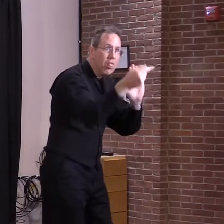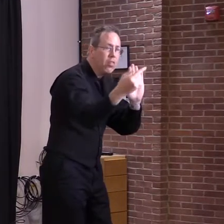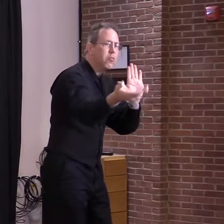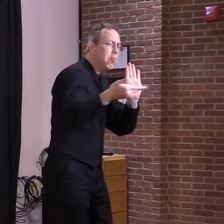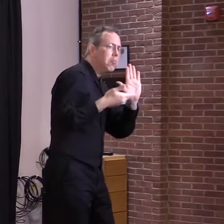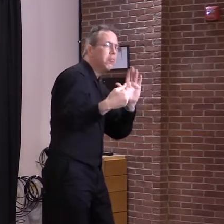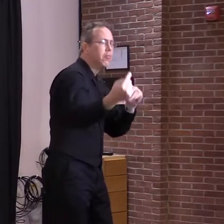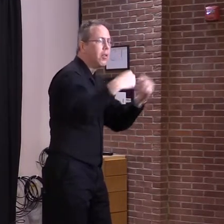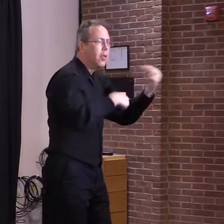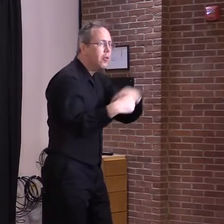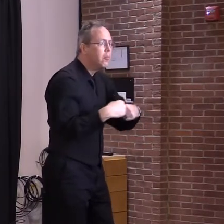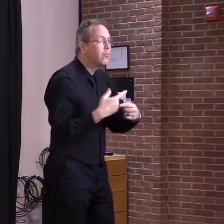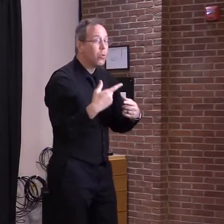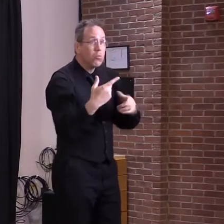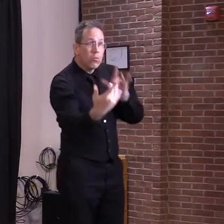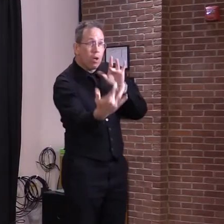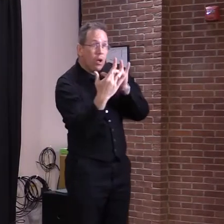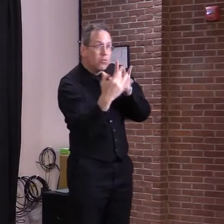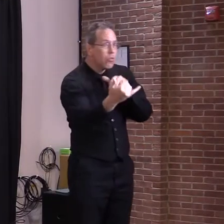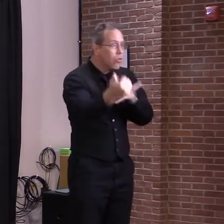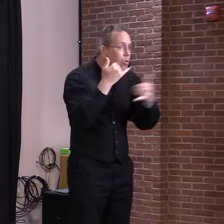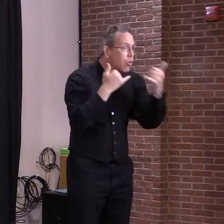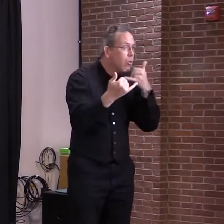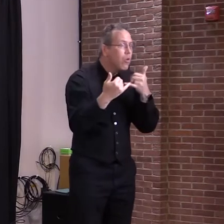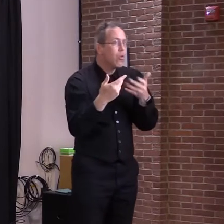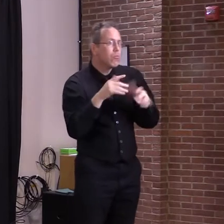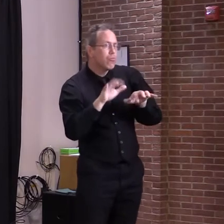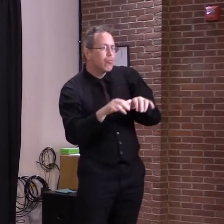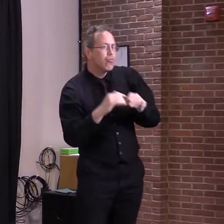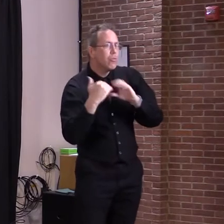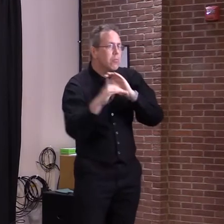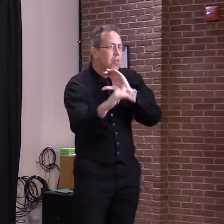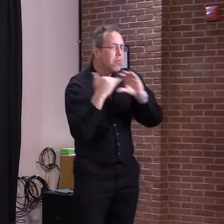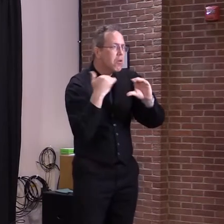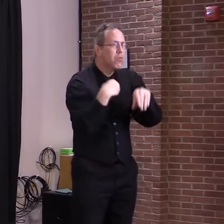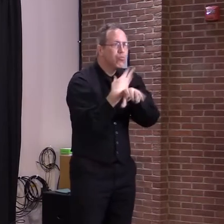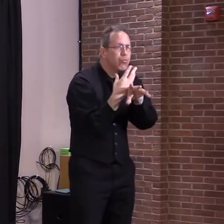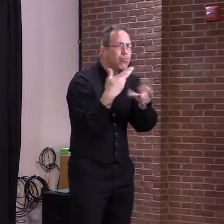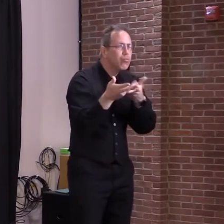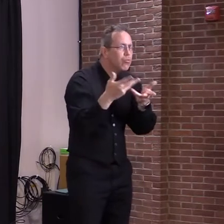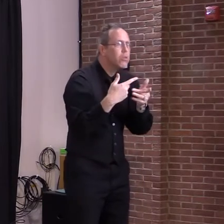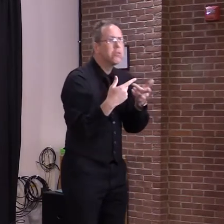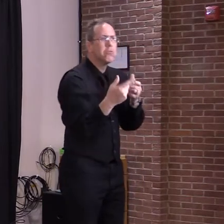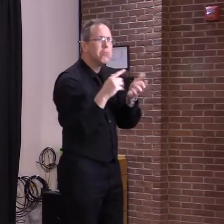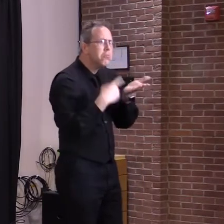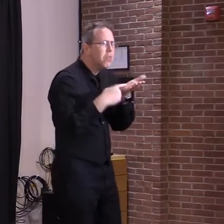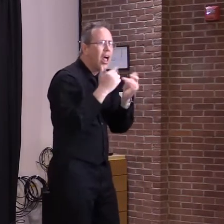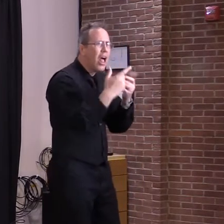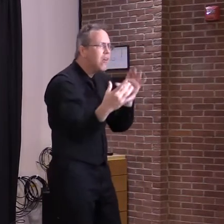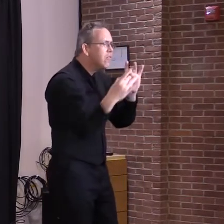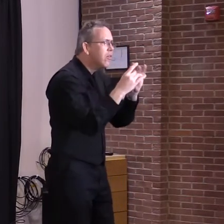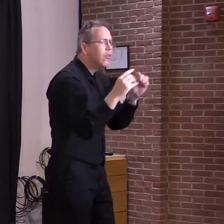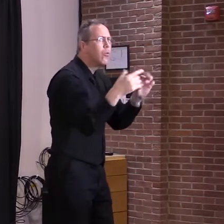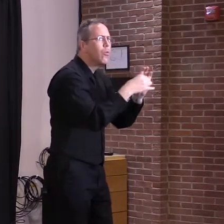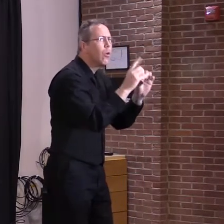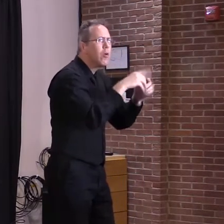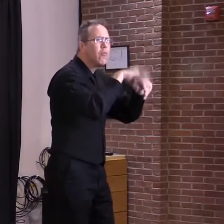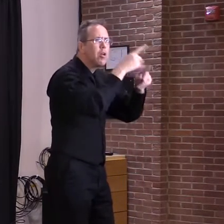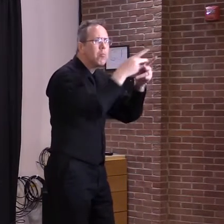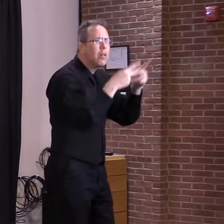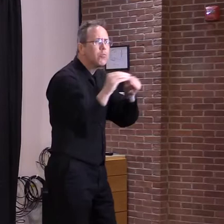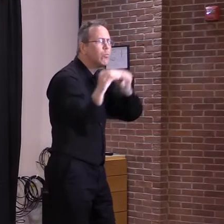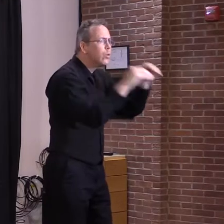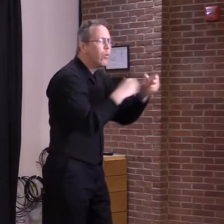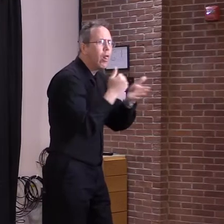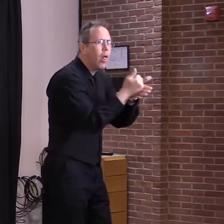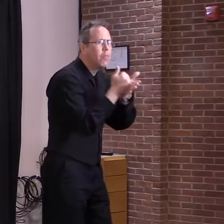people in the local communities around the state that could help them network for jobs or for housing or for just the